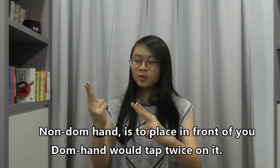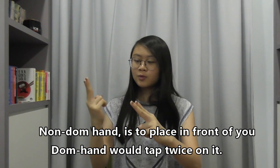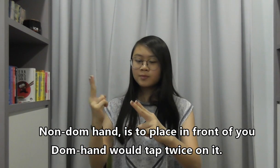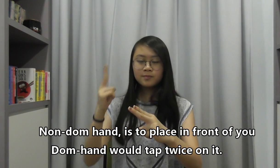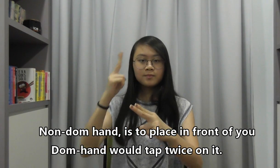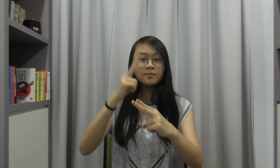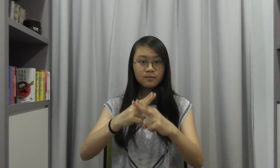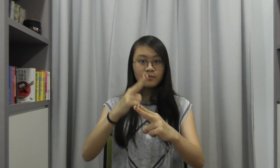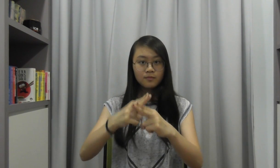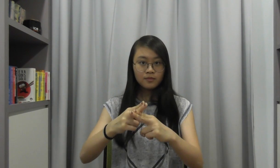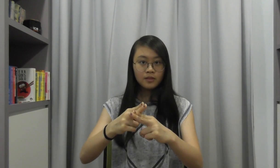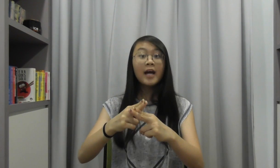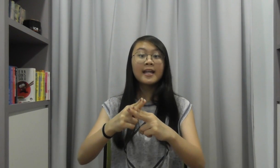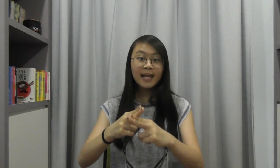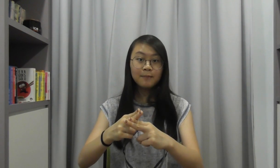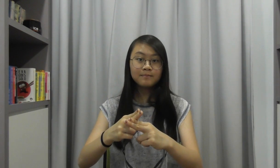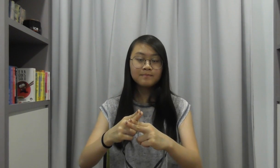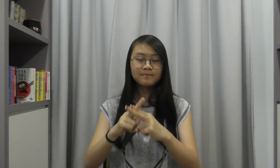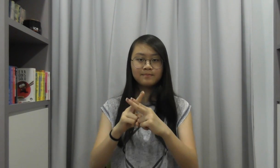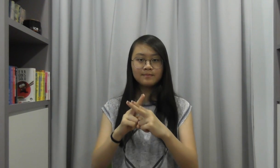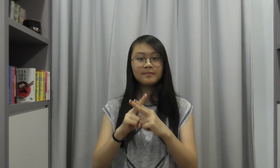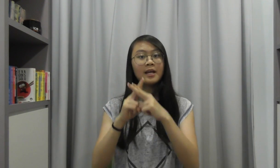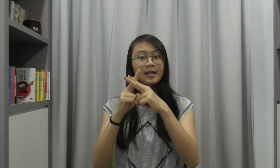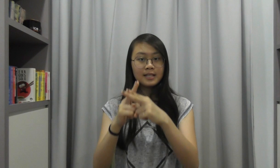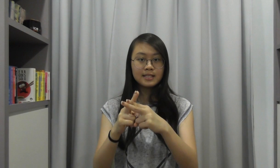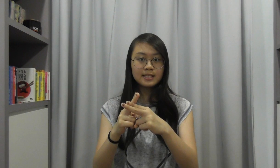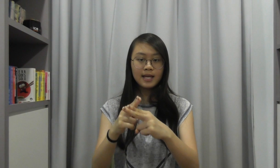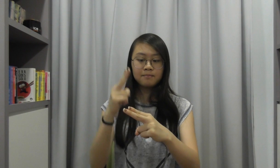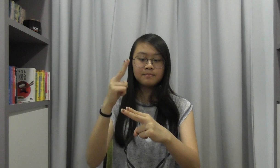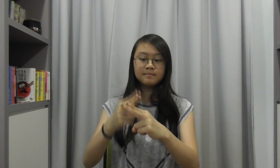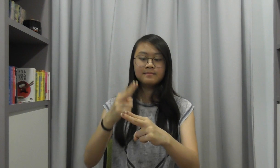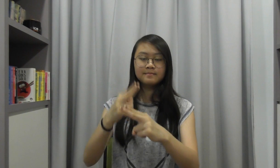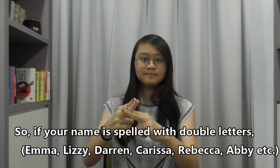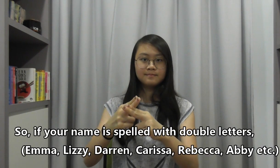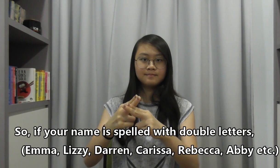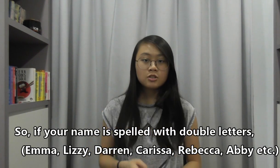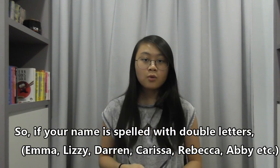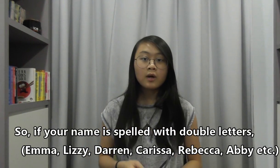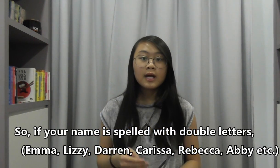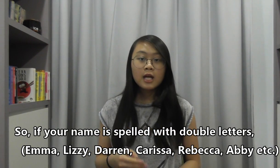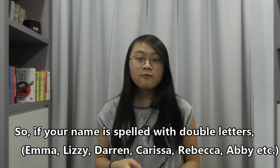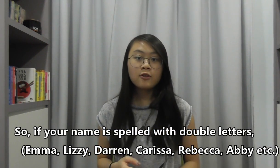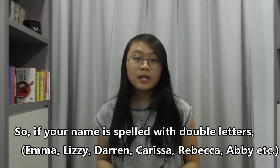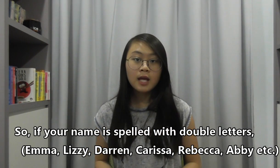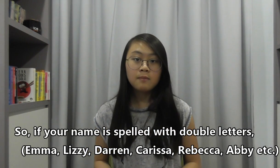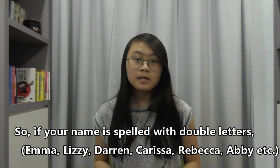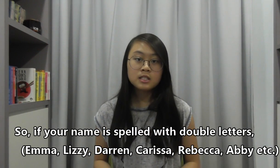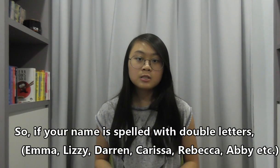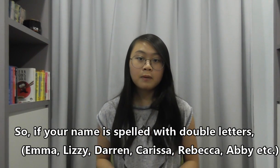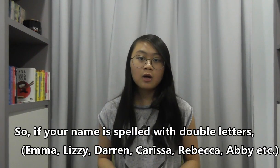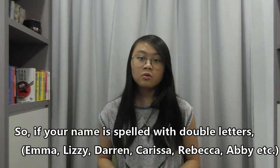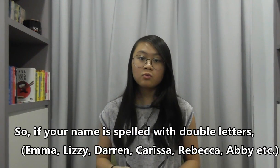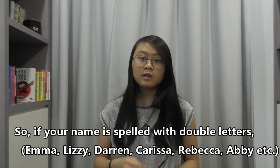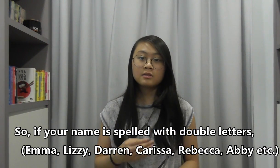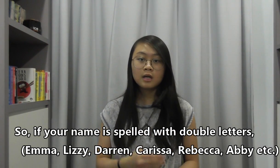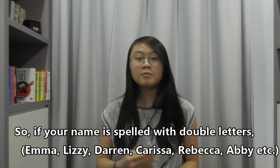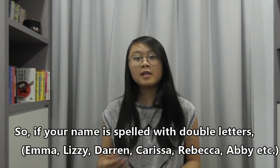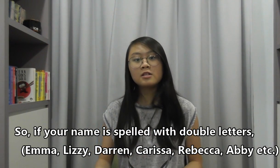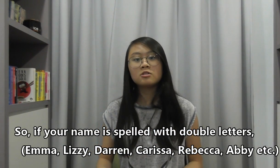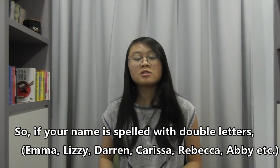So, name. This is name. So, if your name is spelled with double letters,